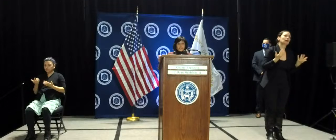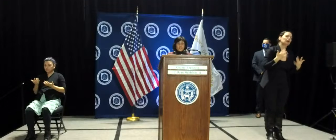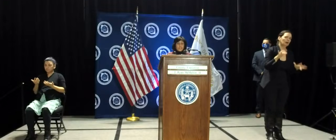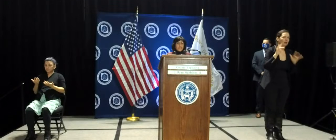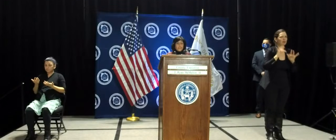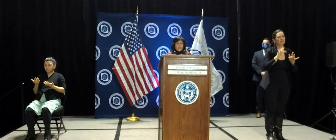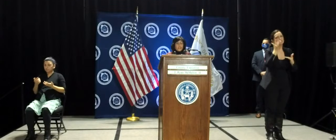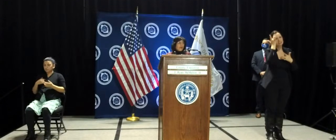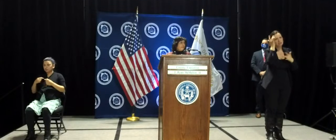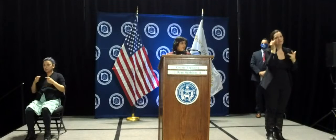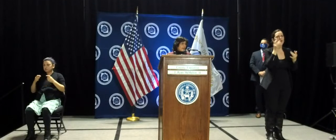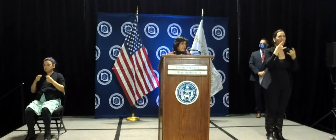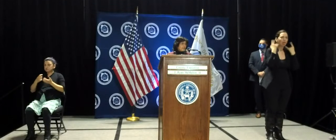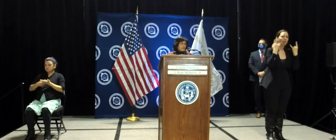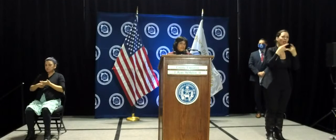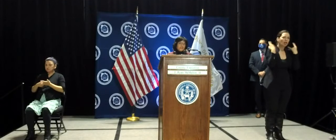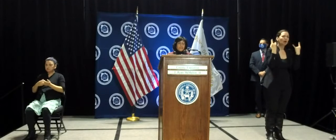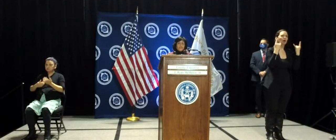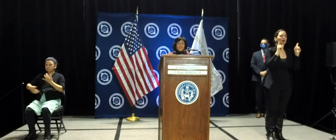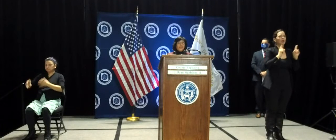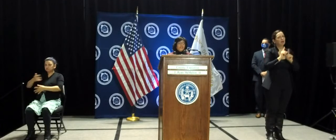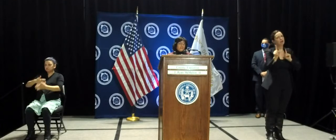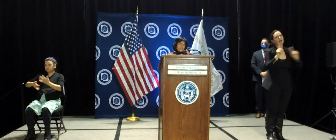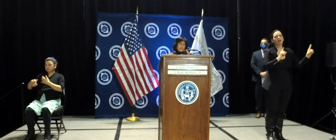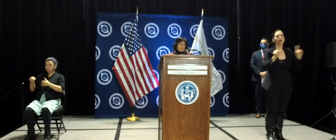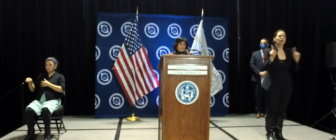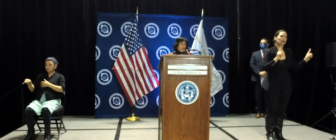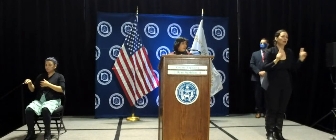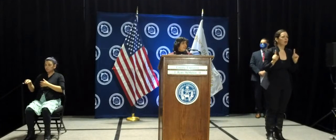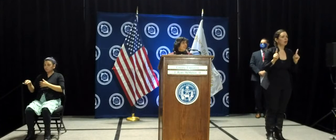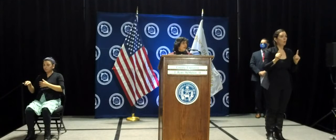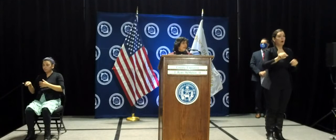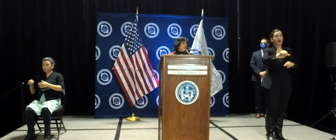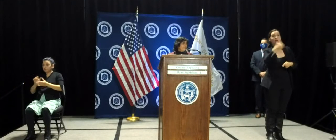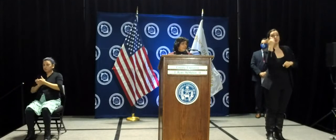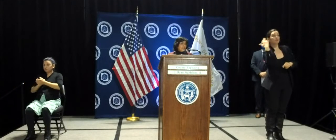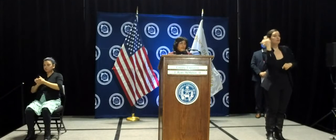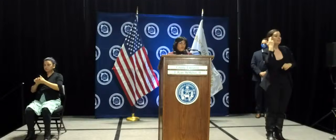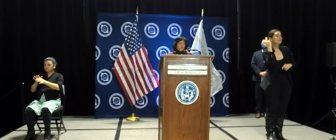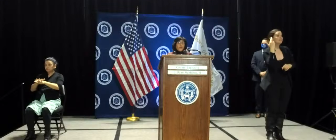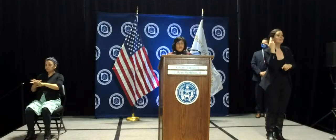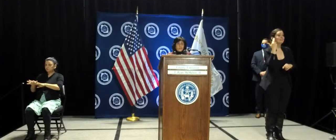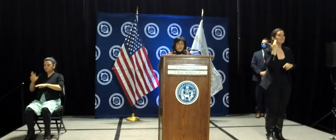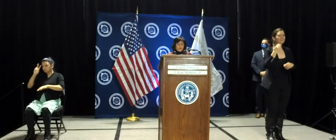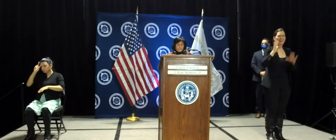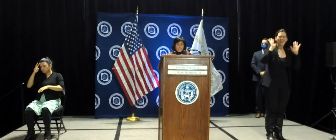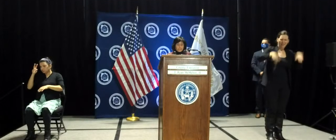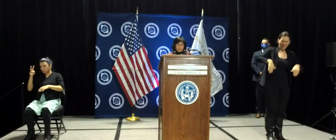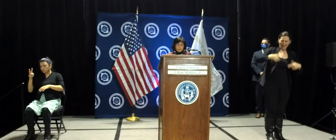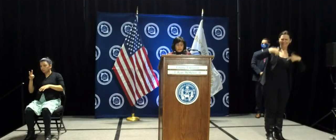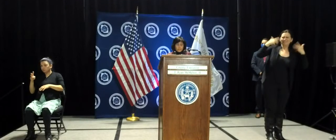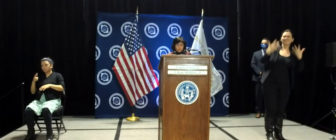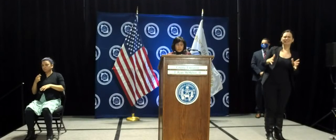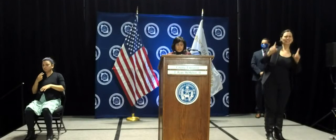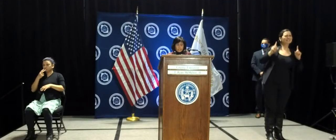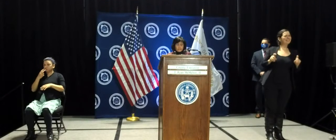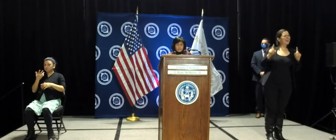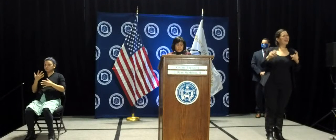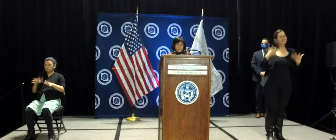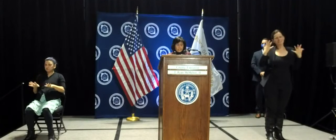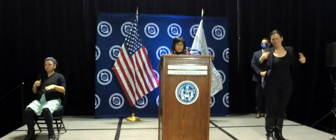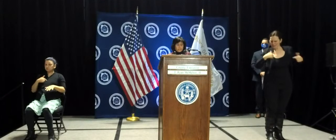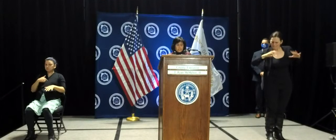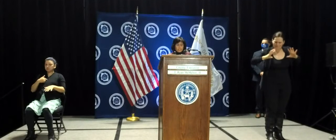test done today and I'm fine, but that's how it did not happen, what we are seeing during the